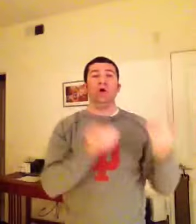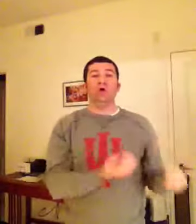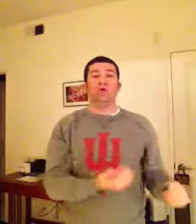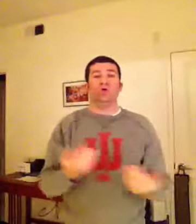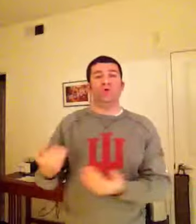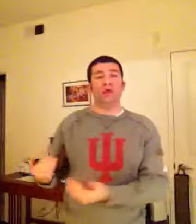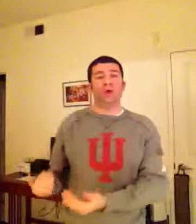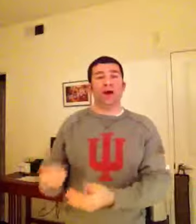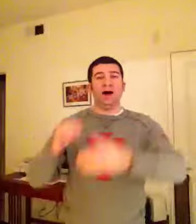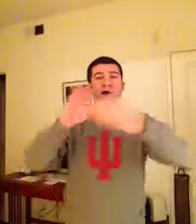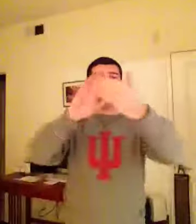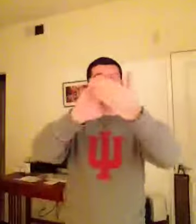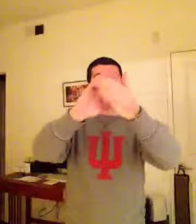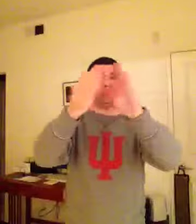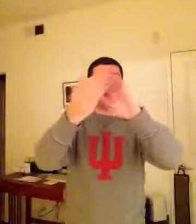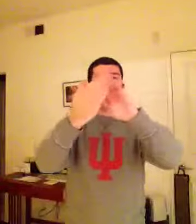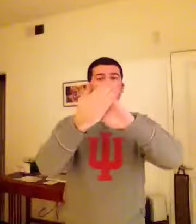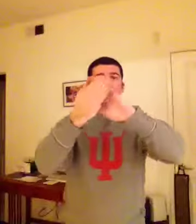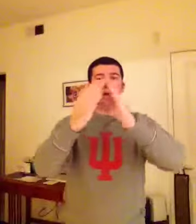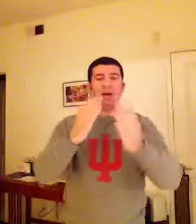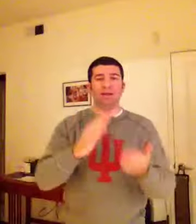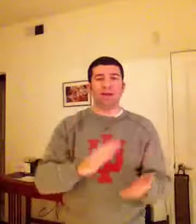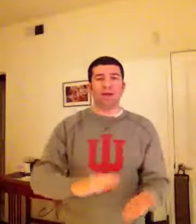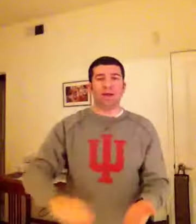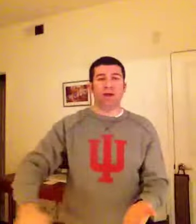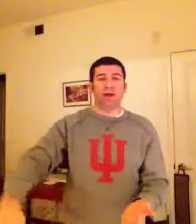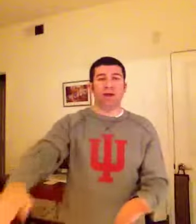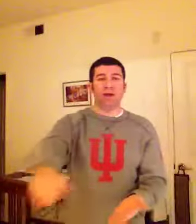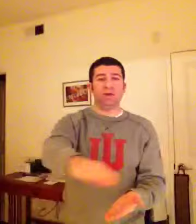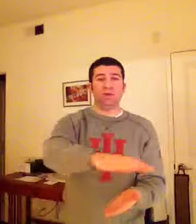Hu Ya'aseh Shalom Aleinu,